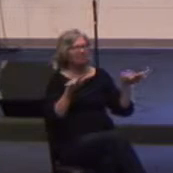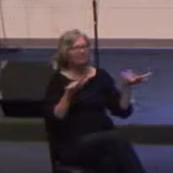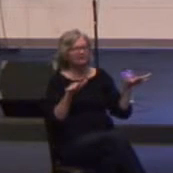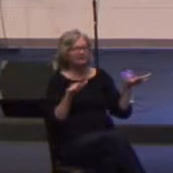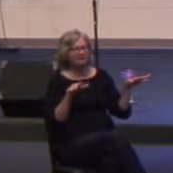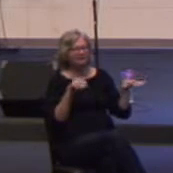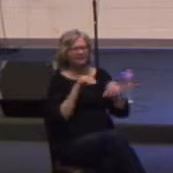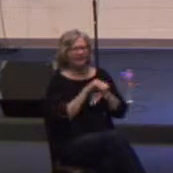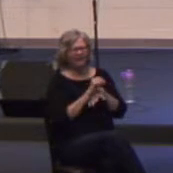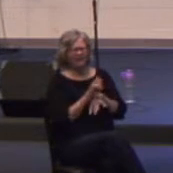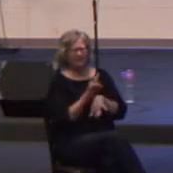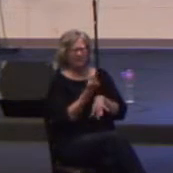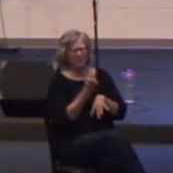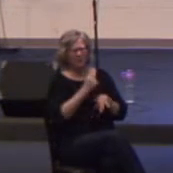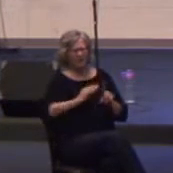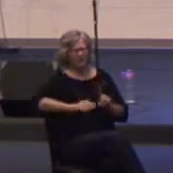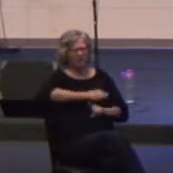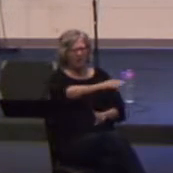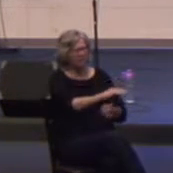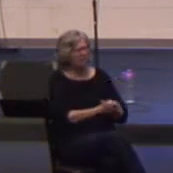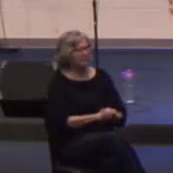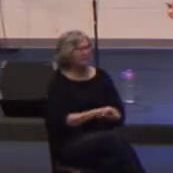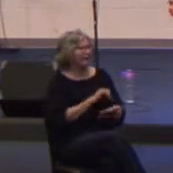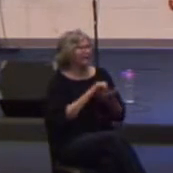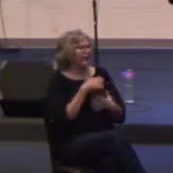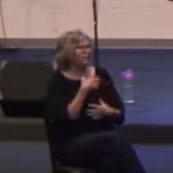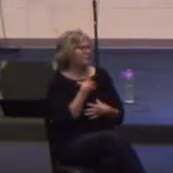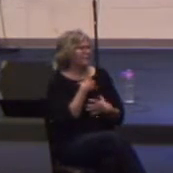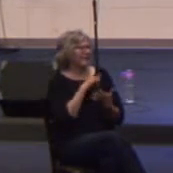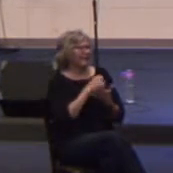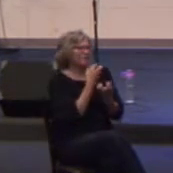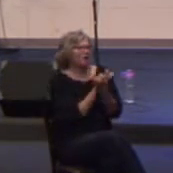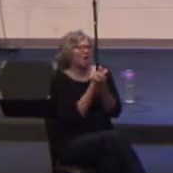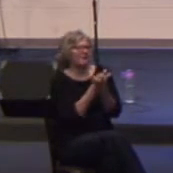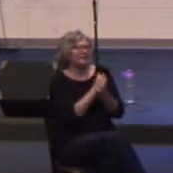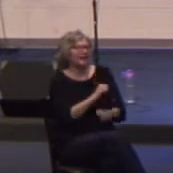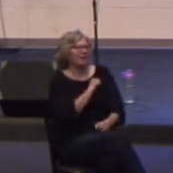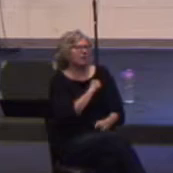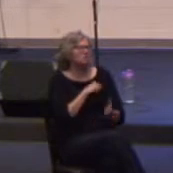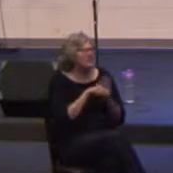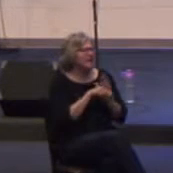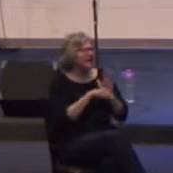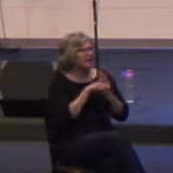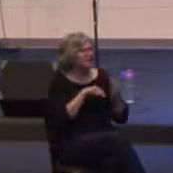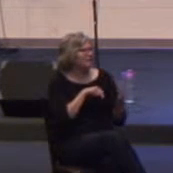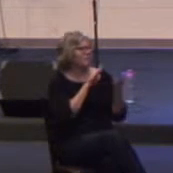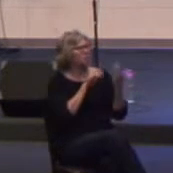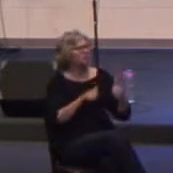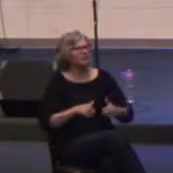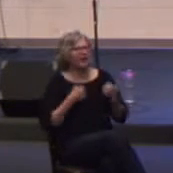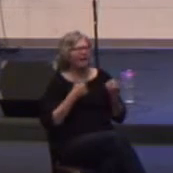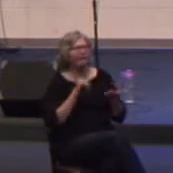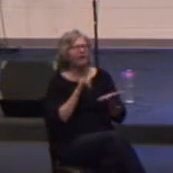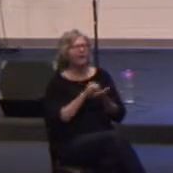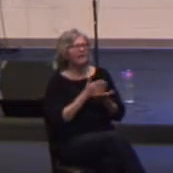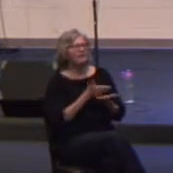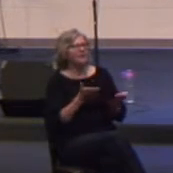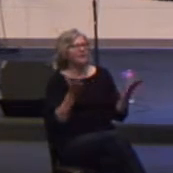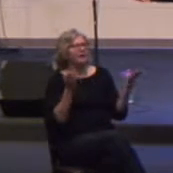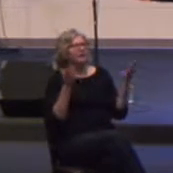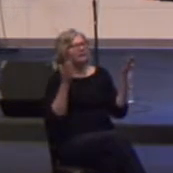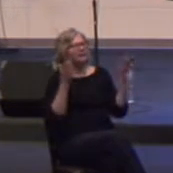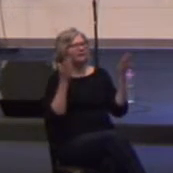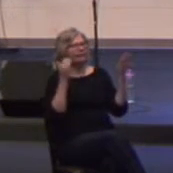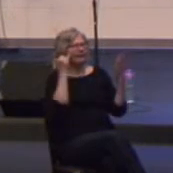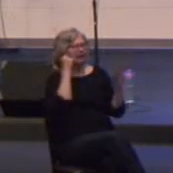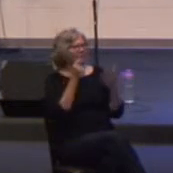affects everybody around you. Grumbling is that toxic attitude. It's that negative approach to life. It's that thing when you're in the room